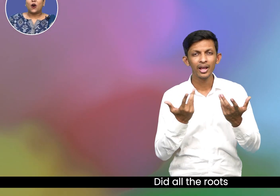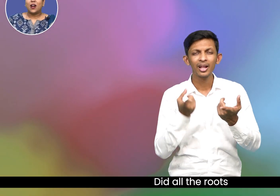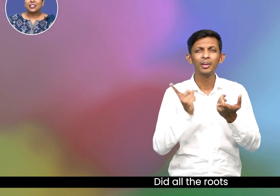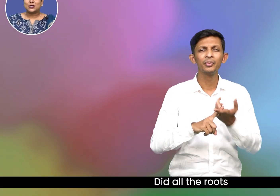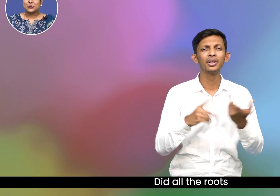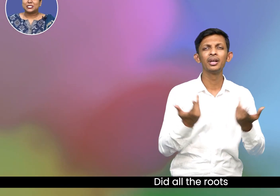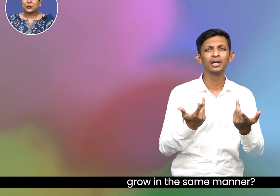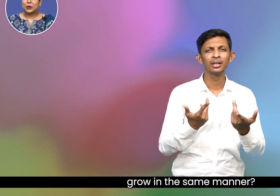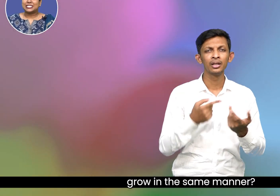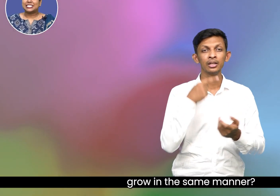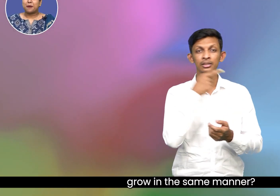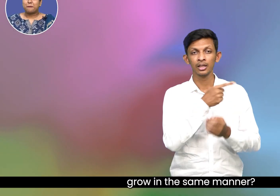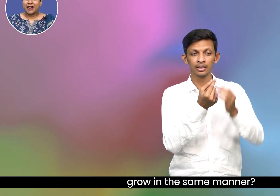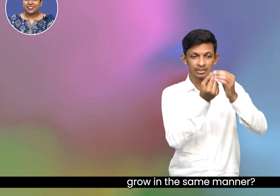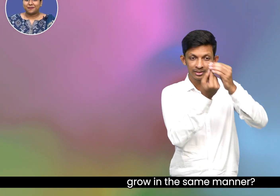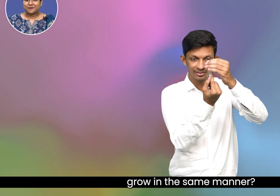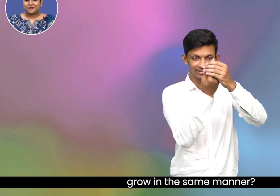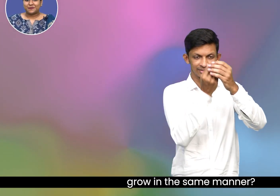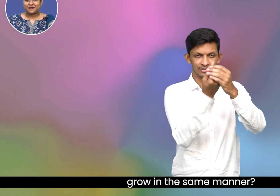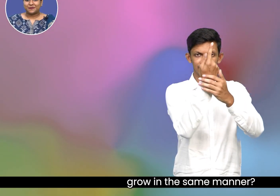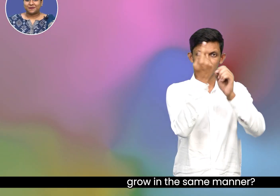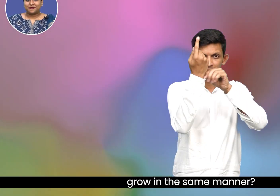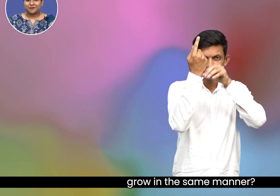Did all the roots grow in same manner?